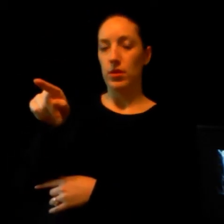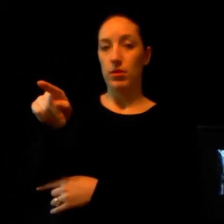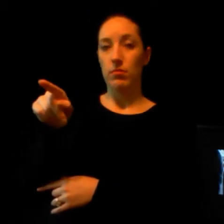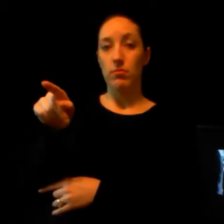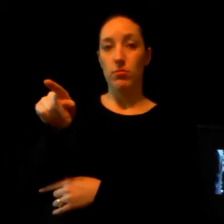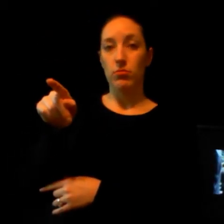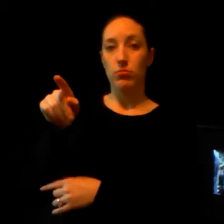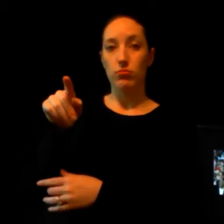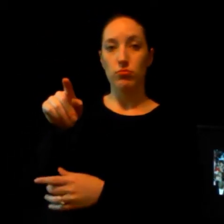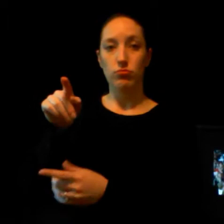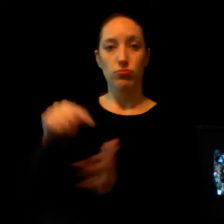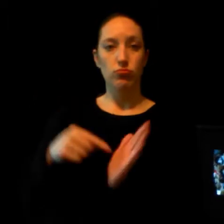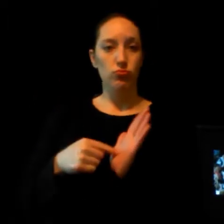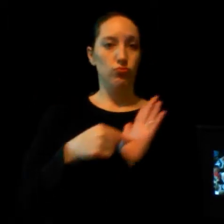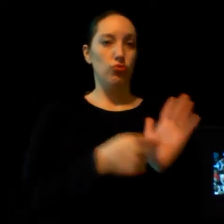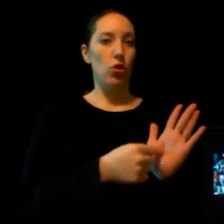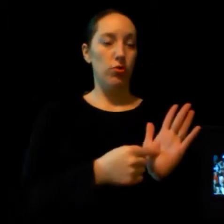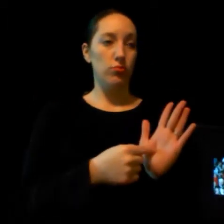his teleprompter,